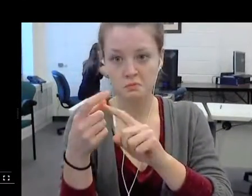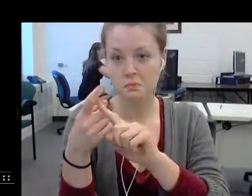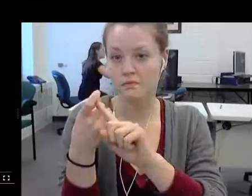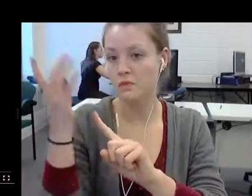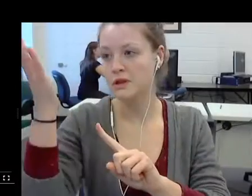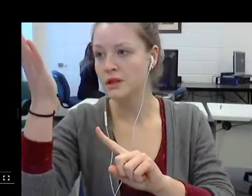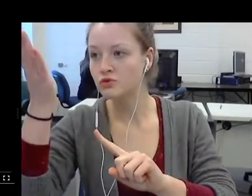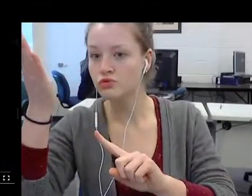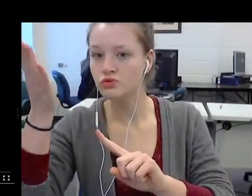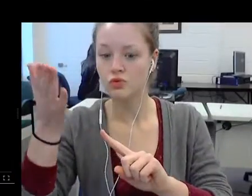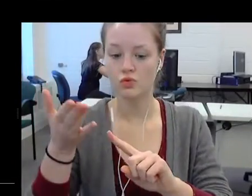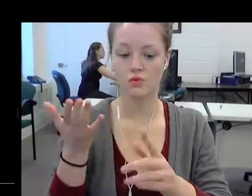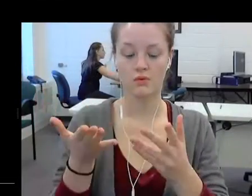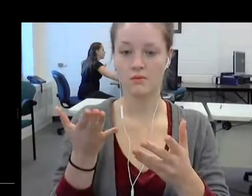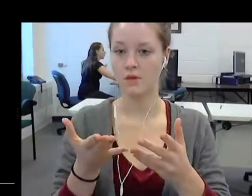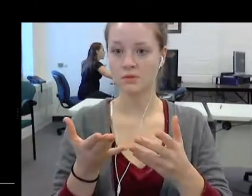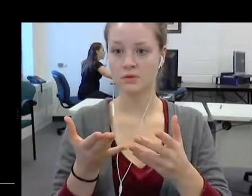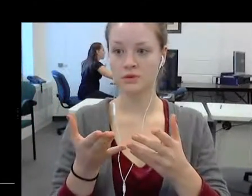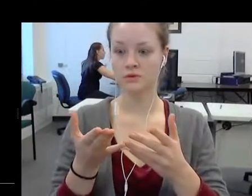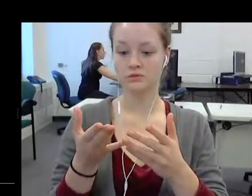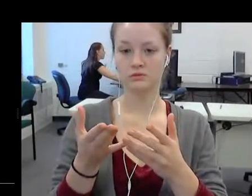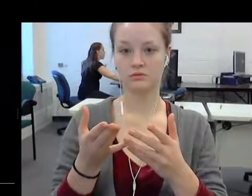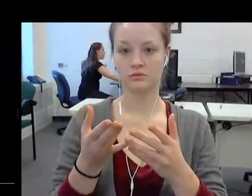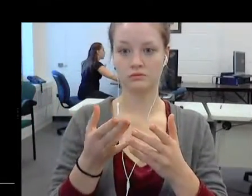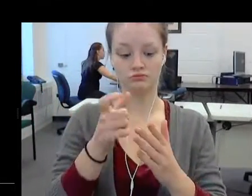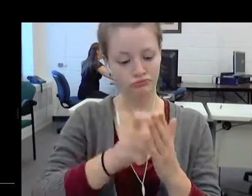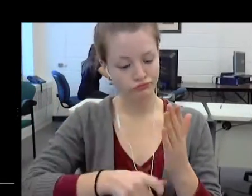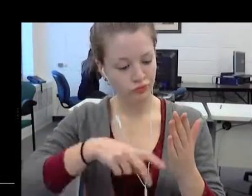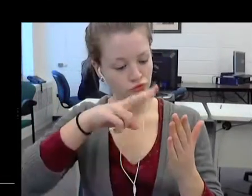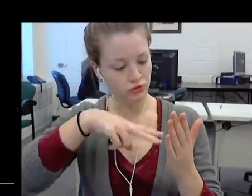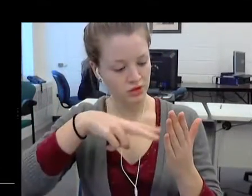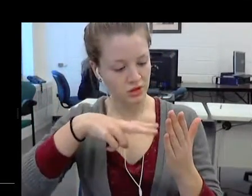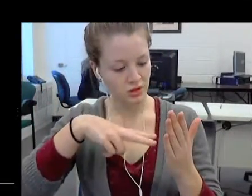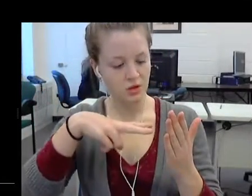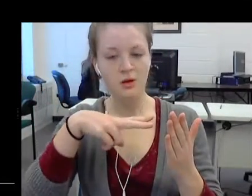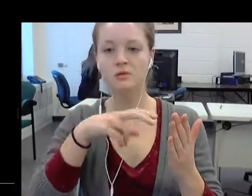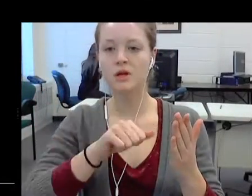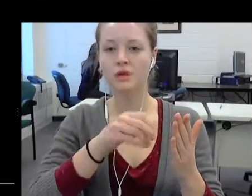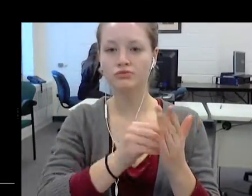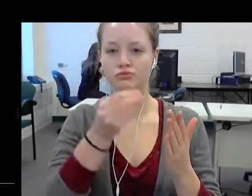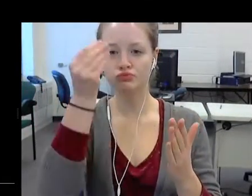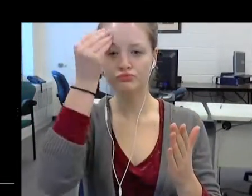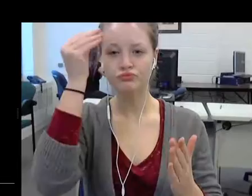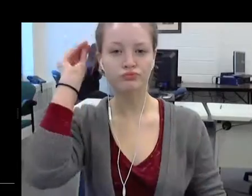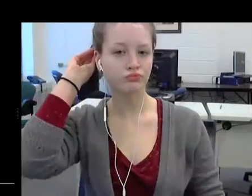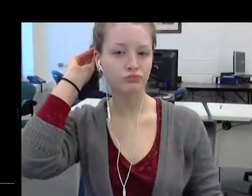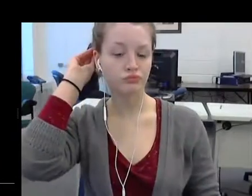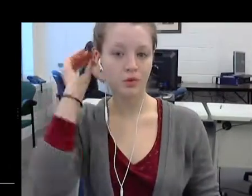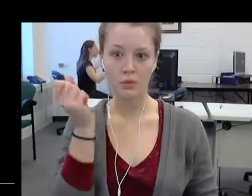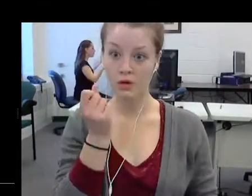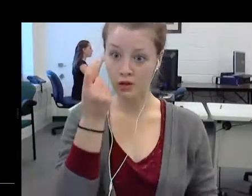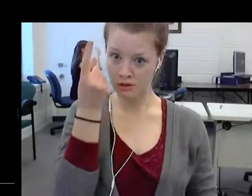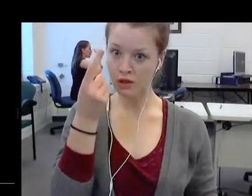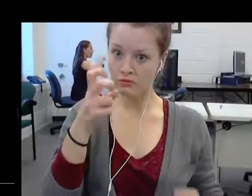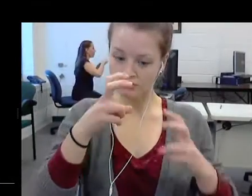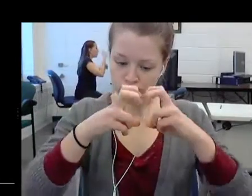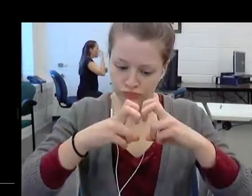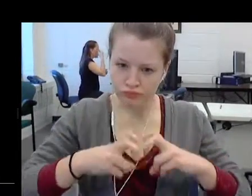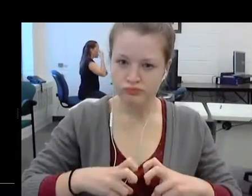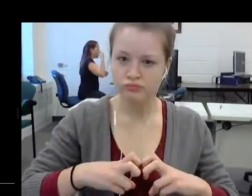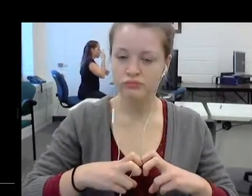in a text, and it will also help you understand them more deeply. Rather than just